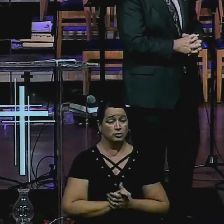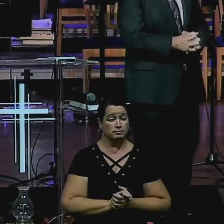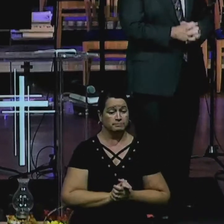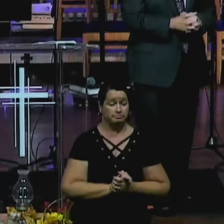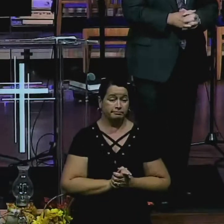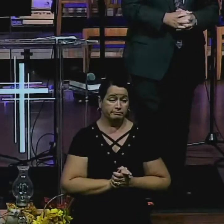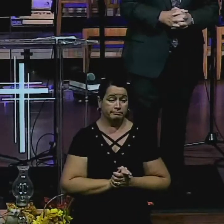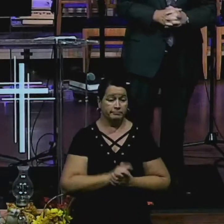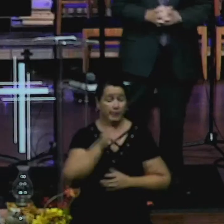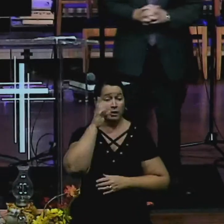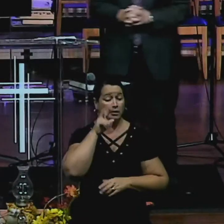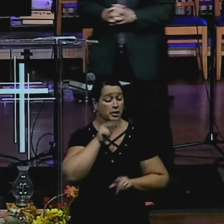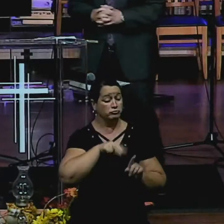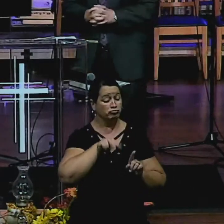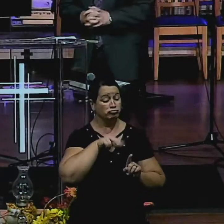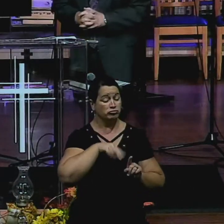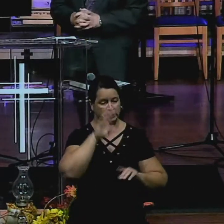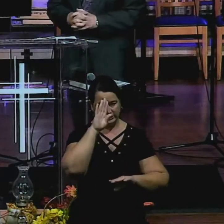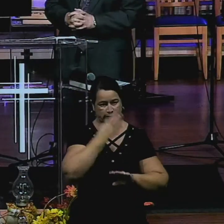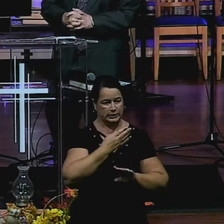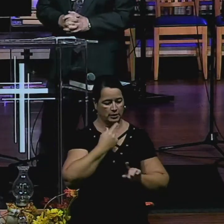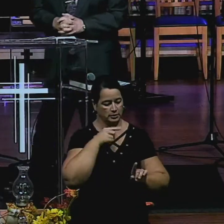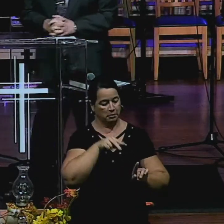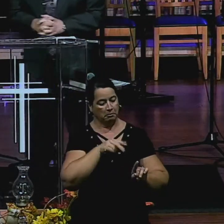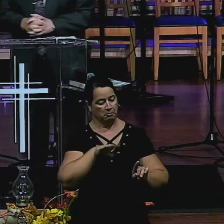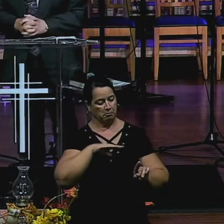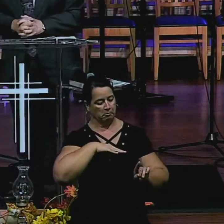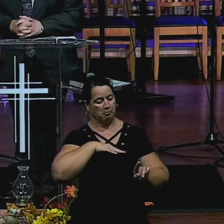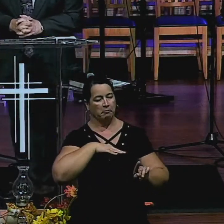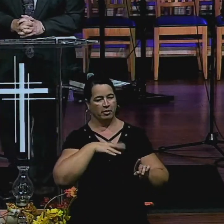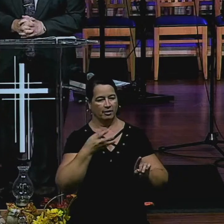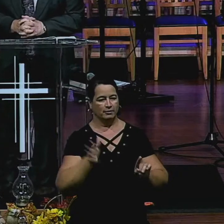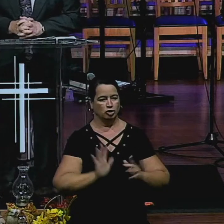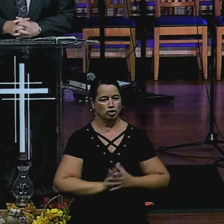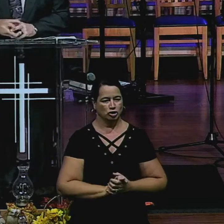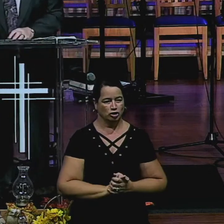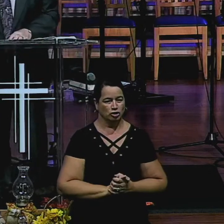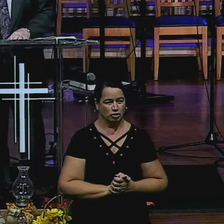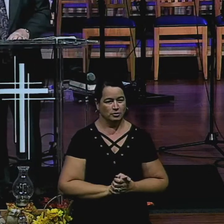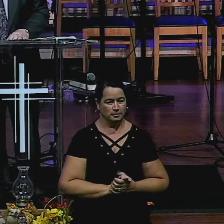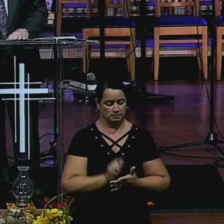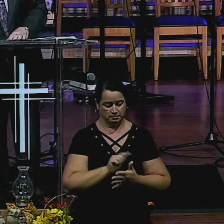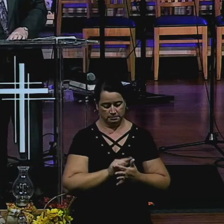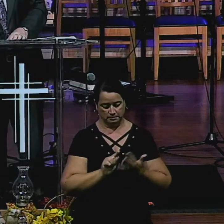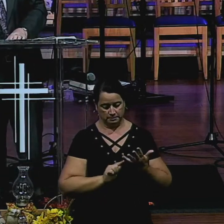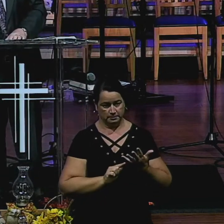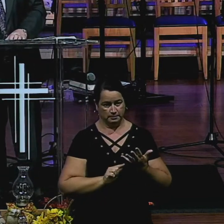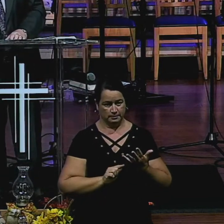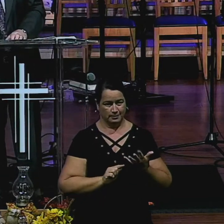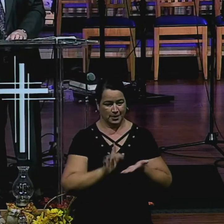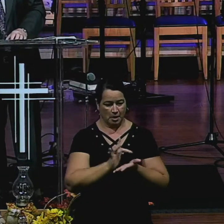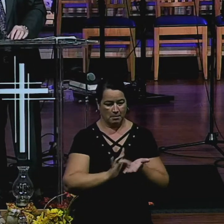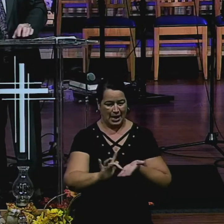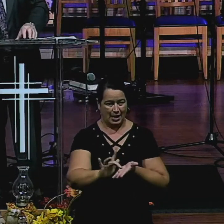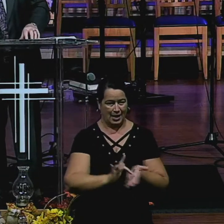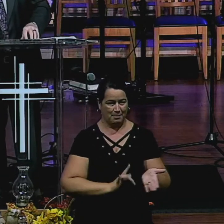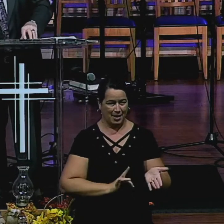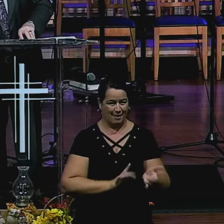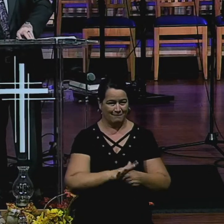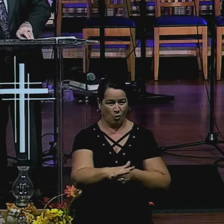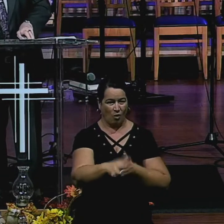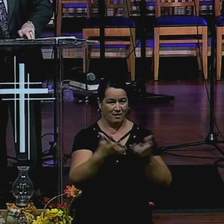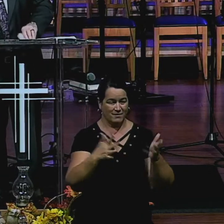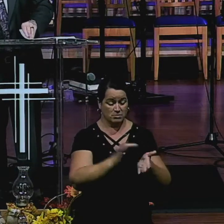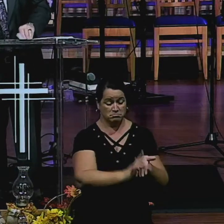Son. We're gonna look at some B-I-B-L-E verses that tell us that. But that's a good synonym. Here's another one, payment in full. You